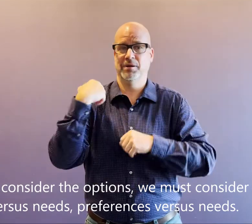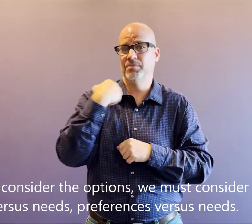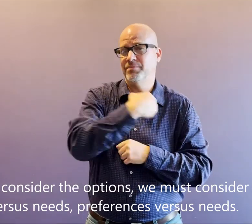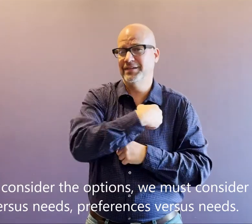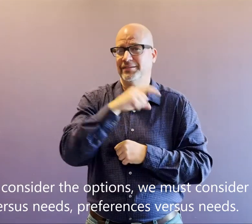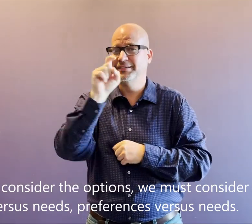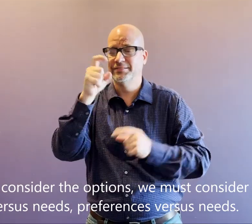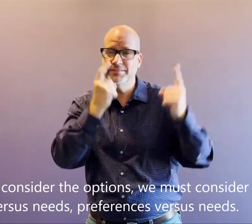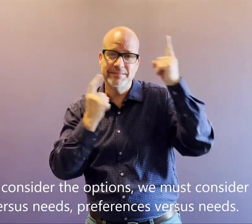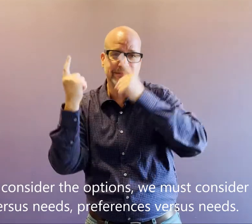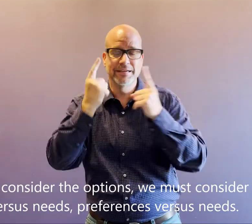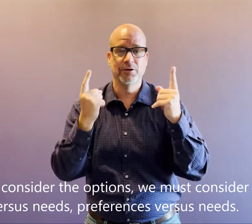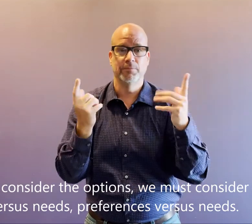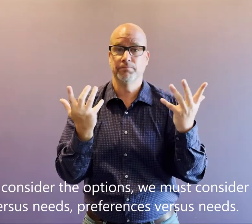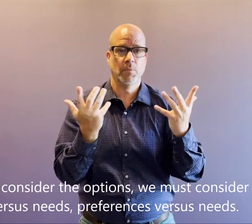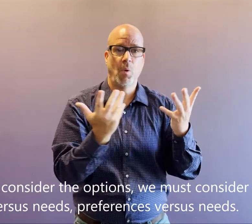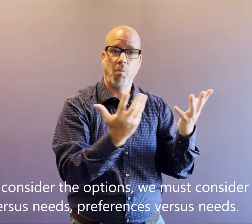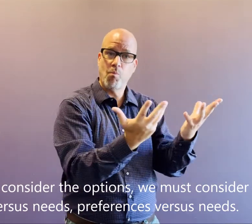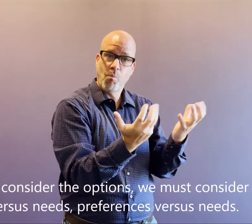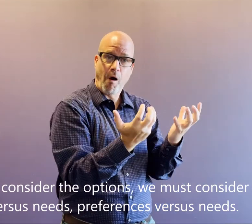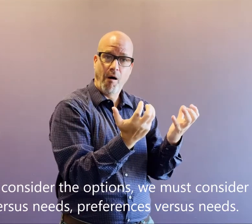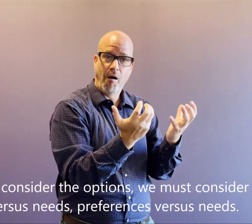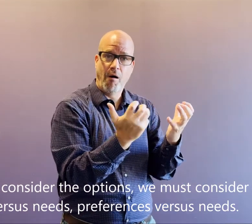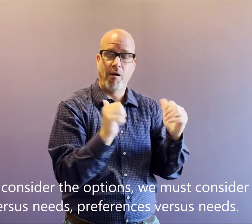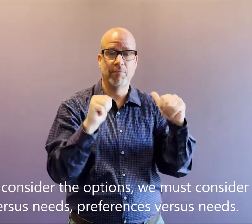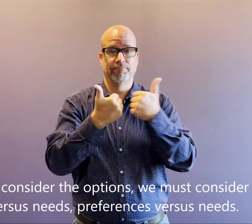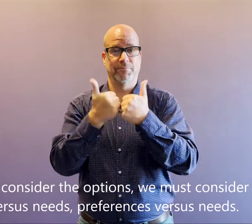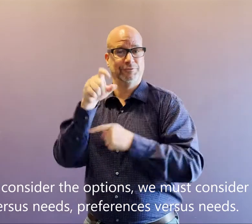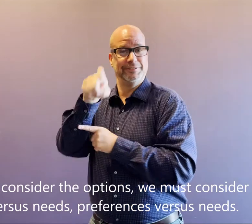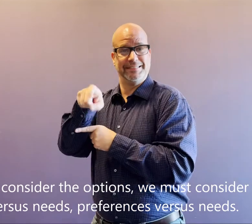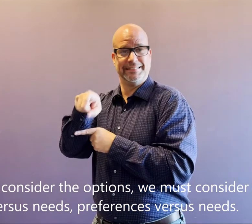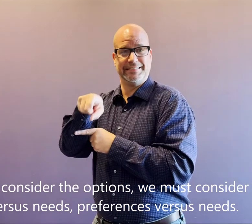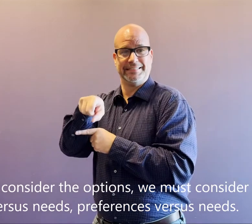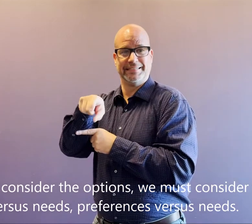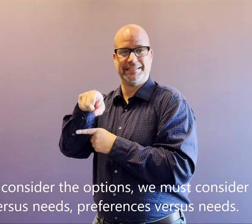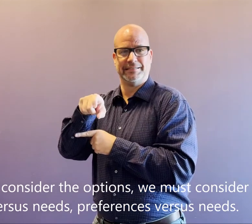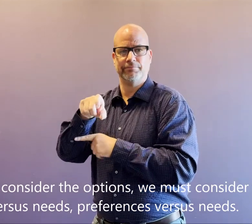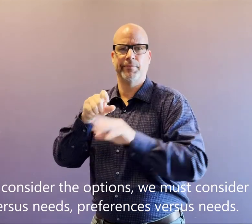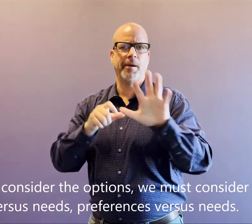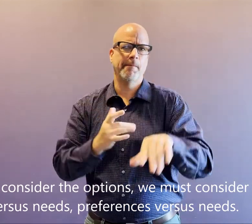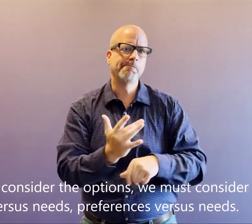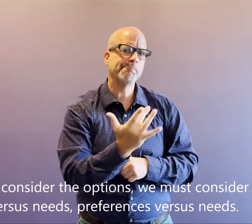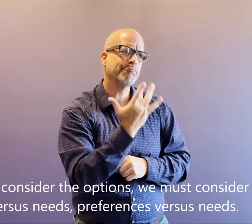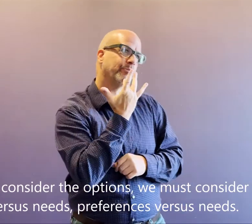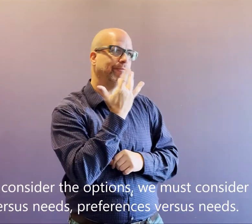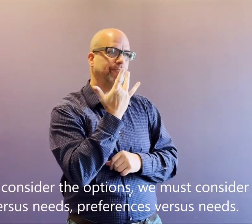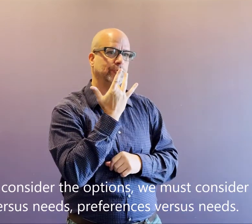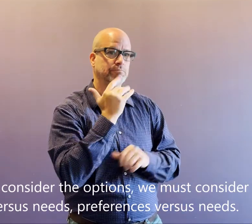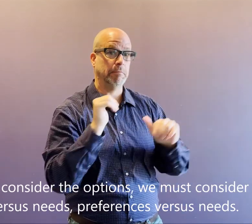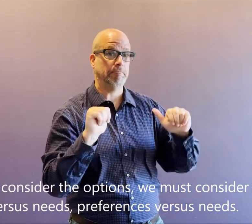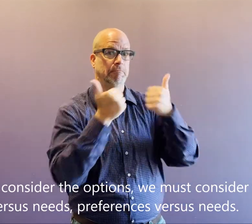When we consider the options, we must consider wants versus needs.